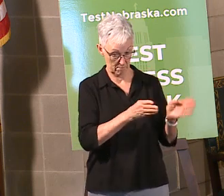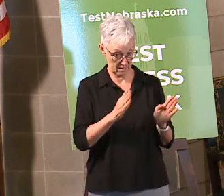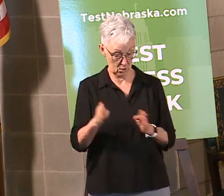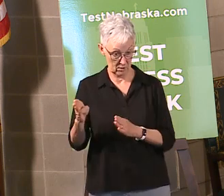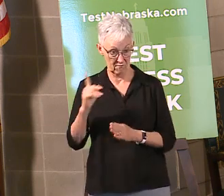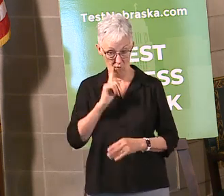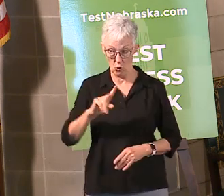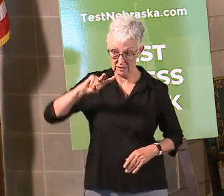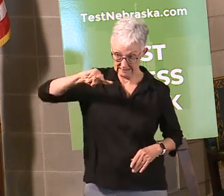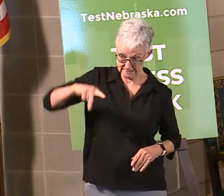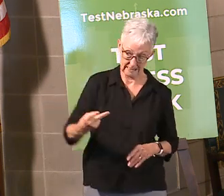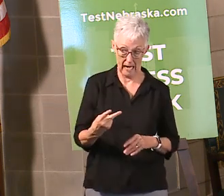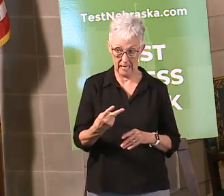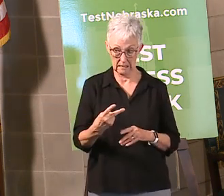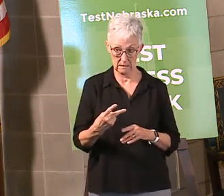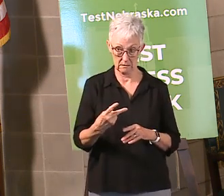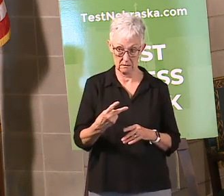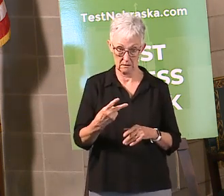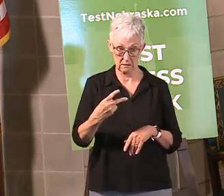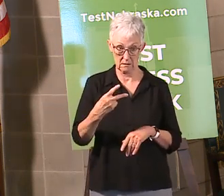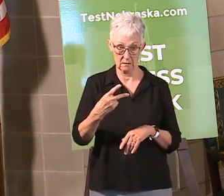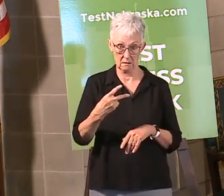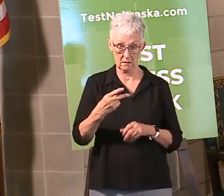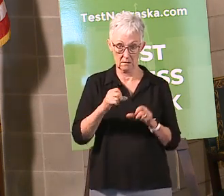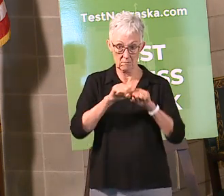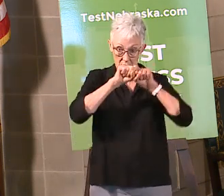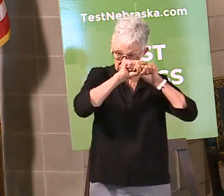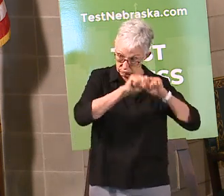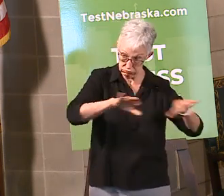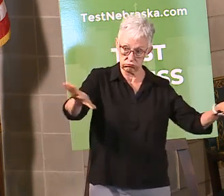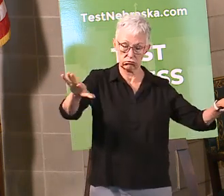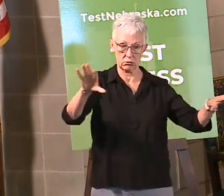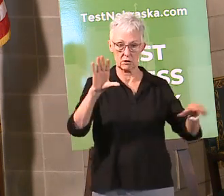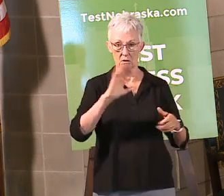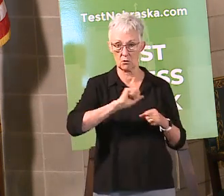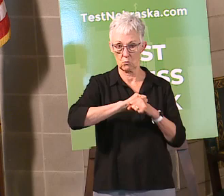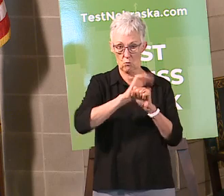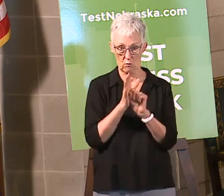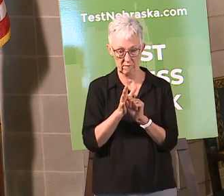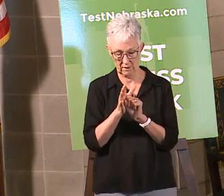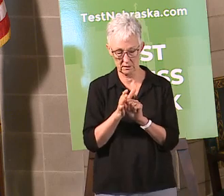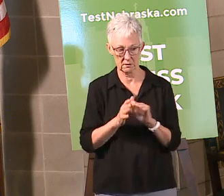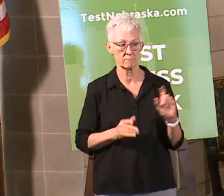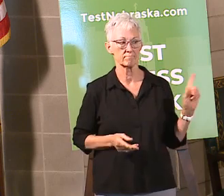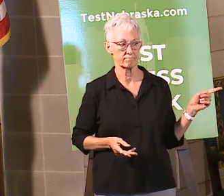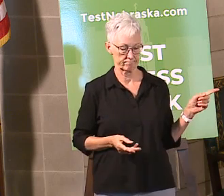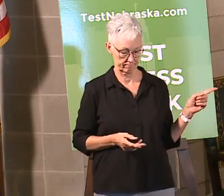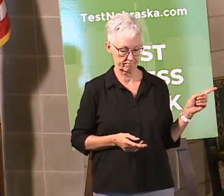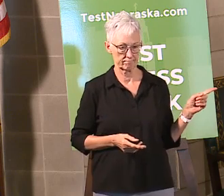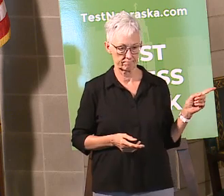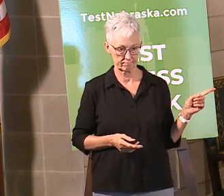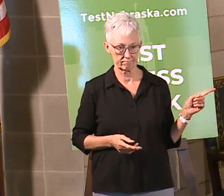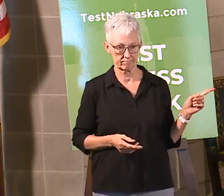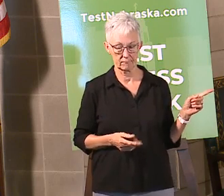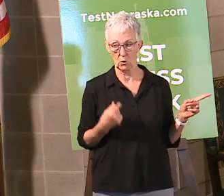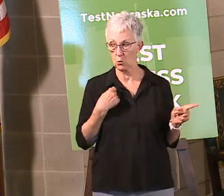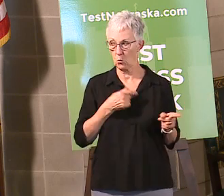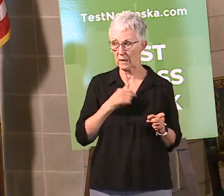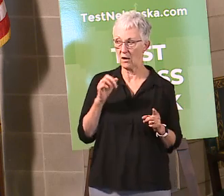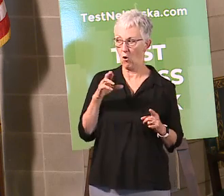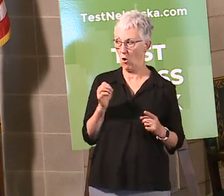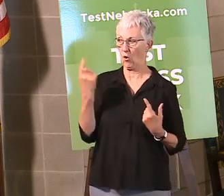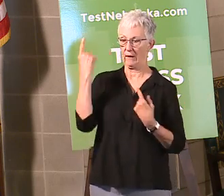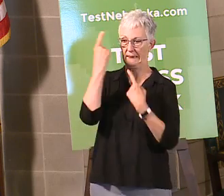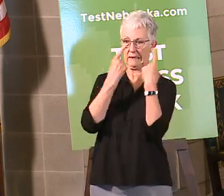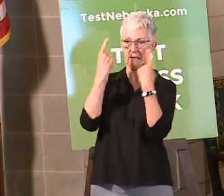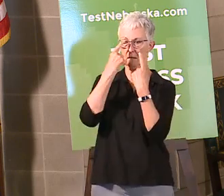a second surge of coronavirus? And certainly we are going to think about what that might look like, but right now we're